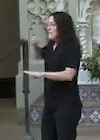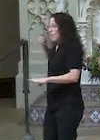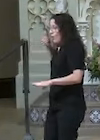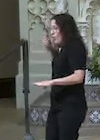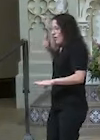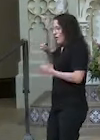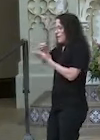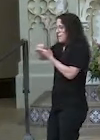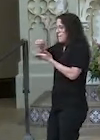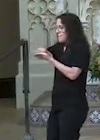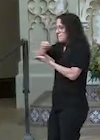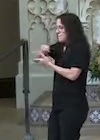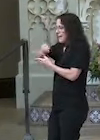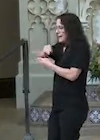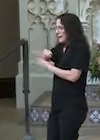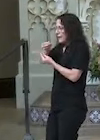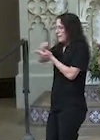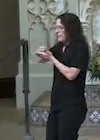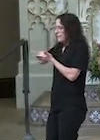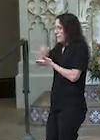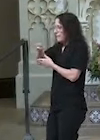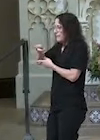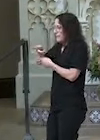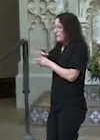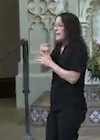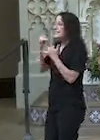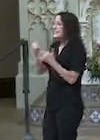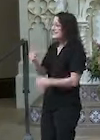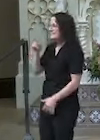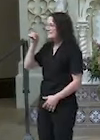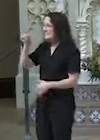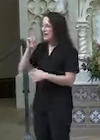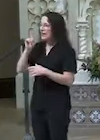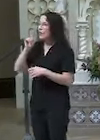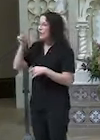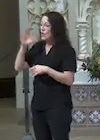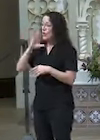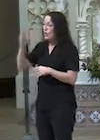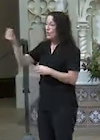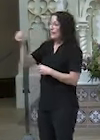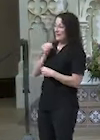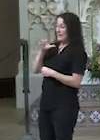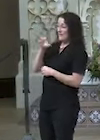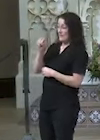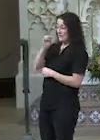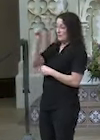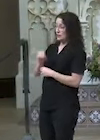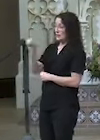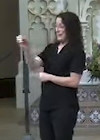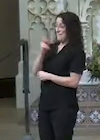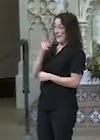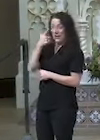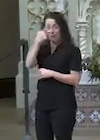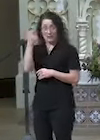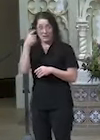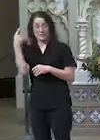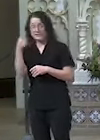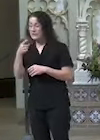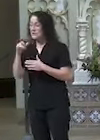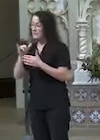Okay, now we're going to get 50% back on that investment because of